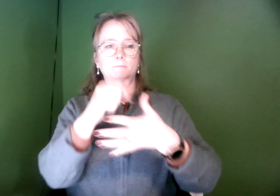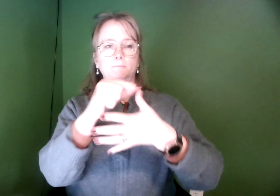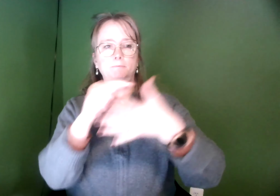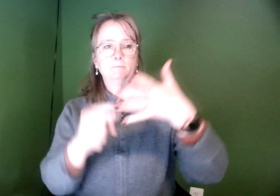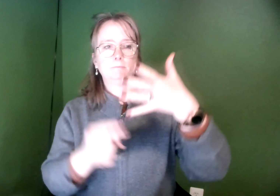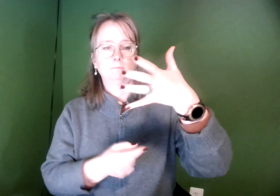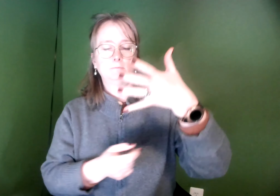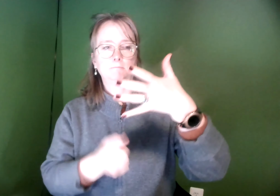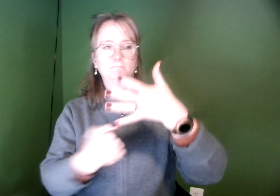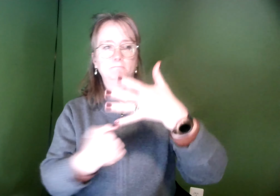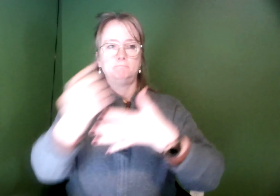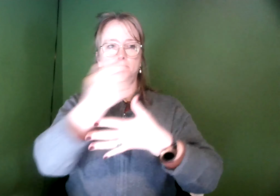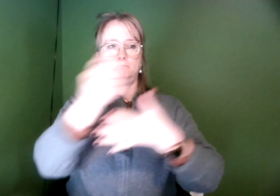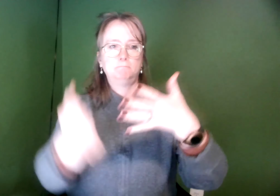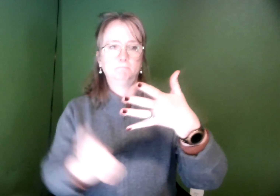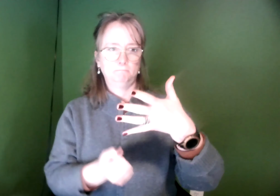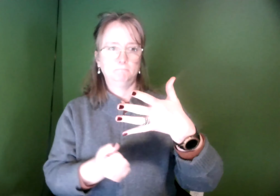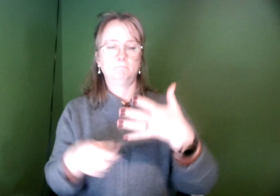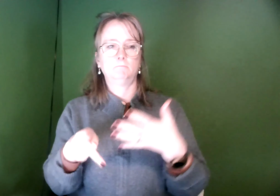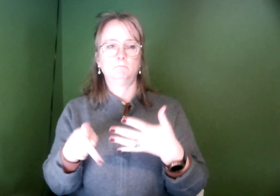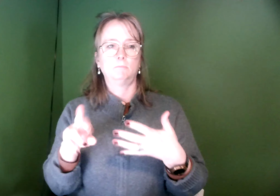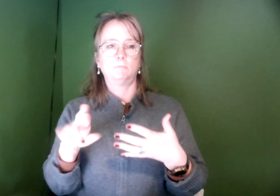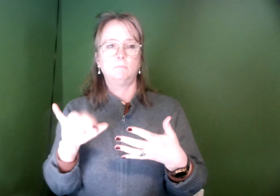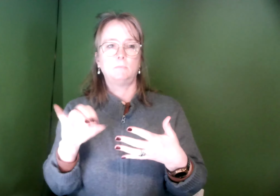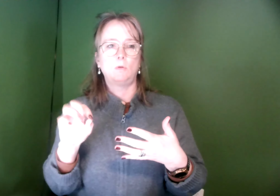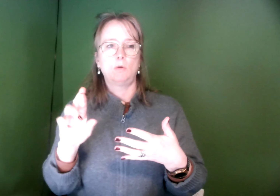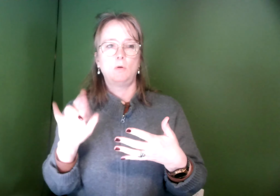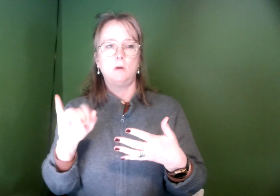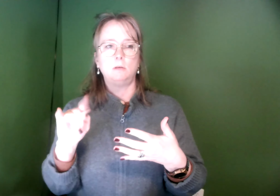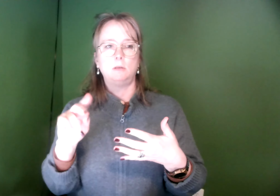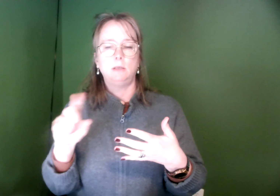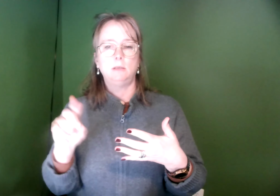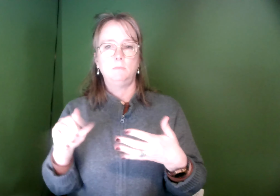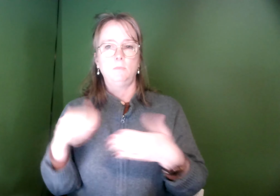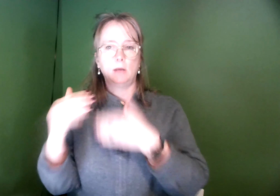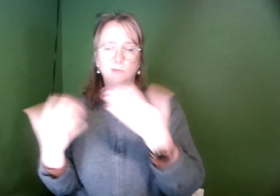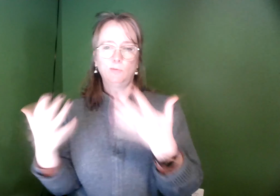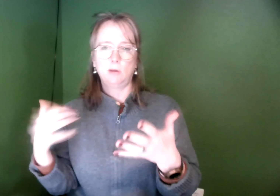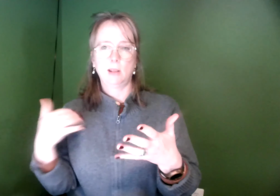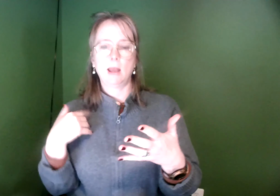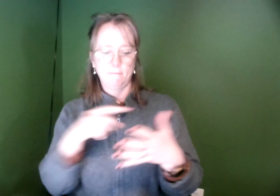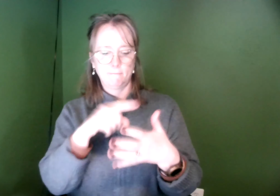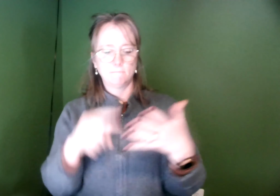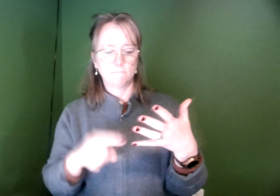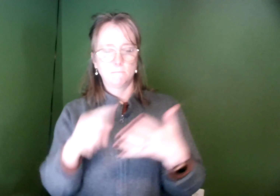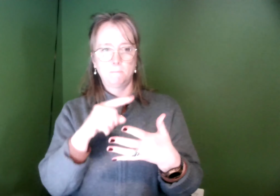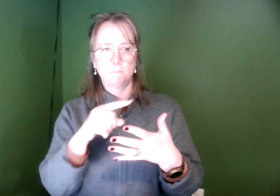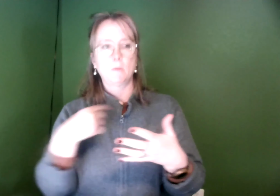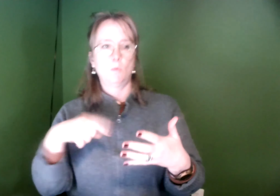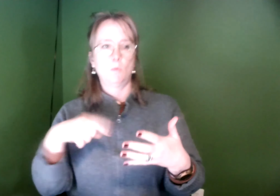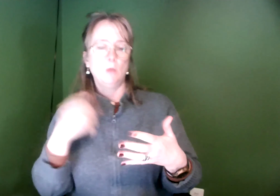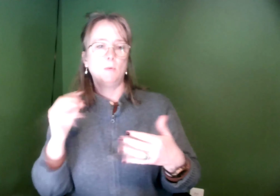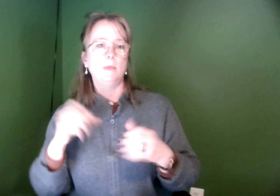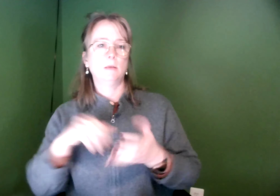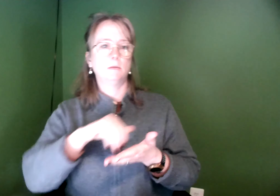prioritization process that we've been given. And we'll turn that around and send it back out to you so you can do